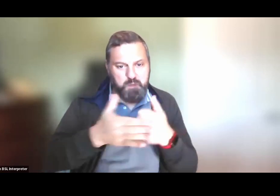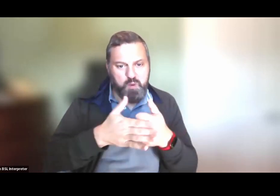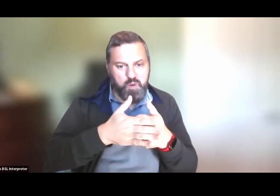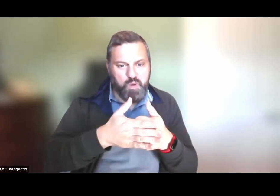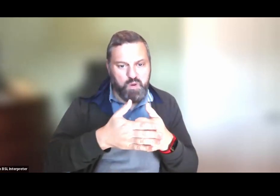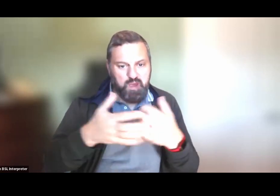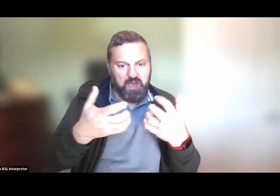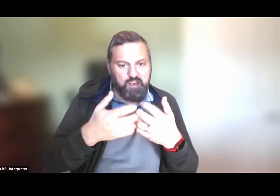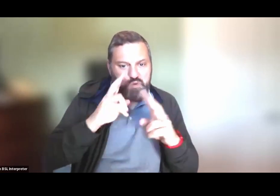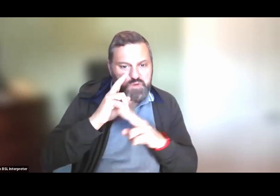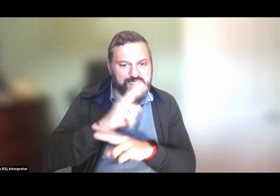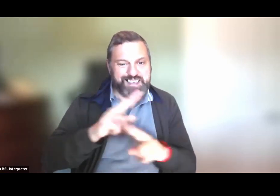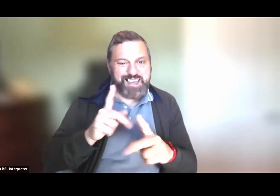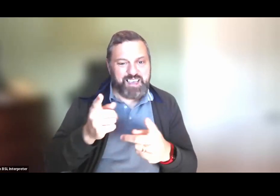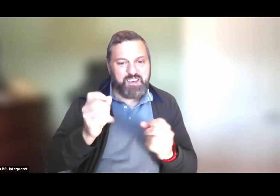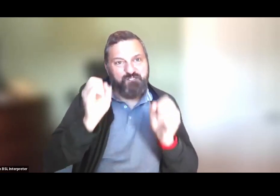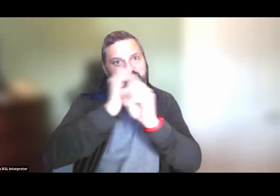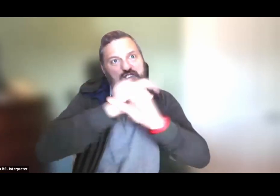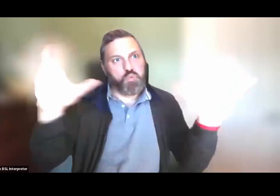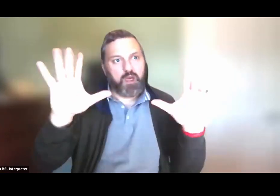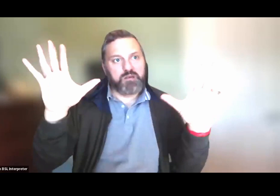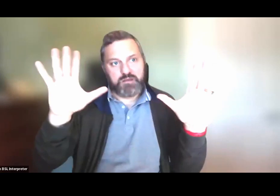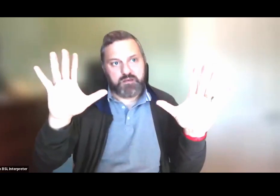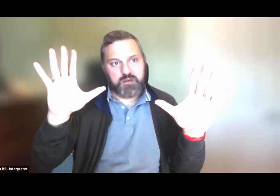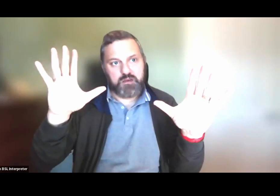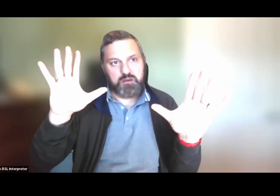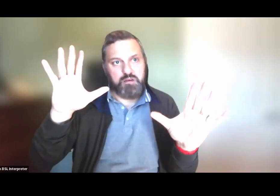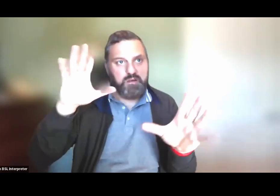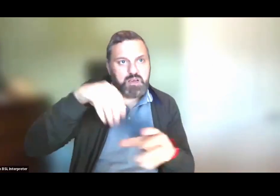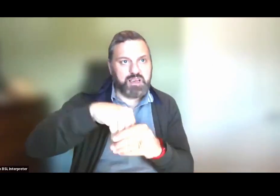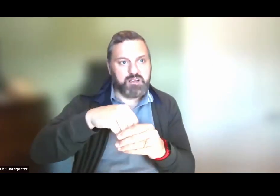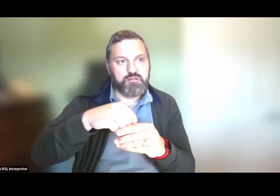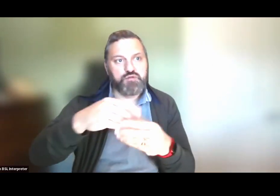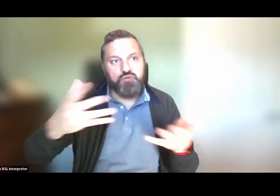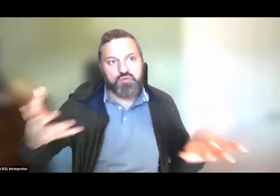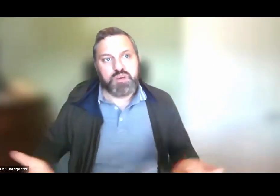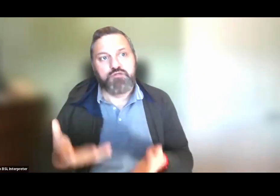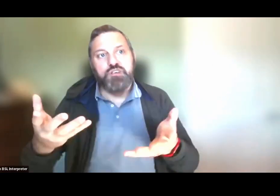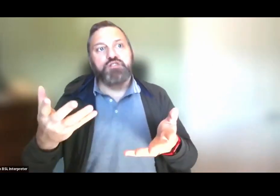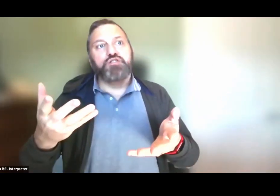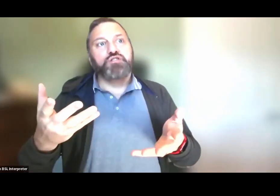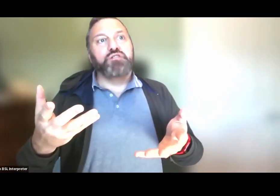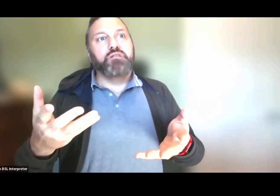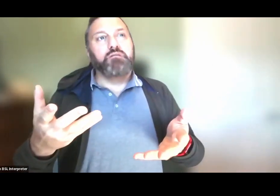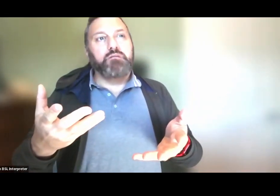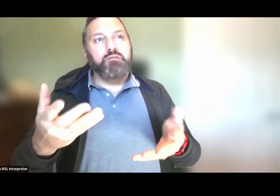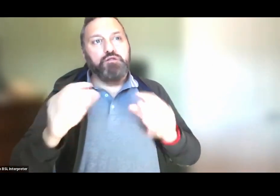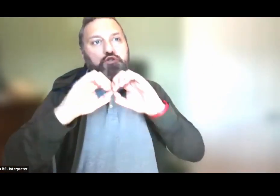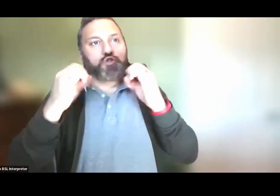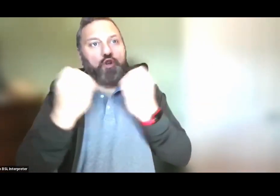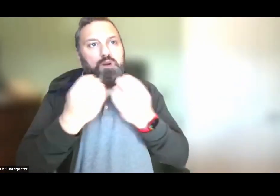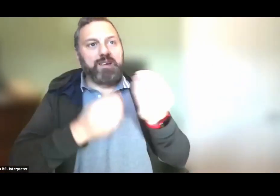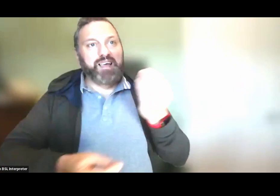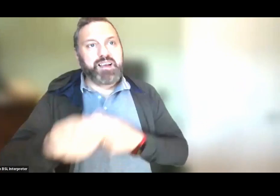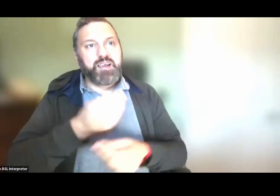see those visualizations play a role in spreading Doughnut Economics and opening it up for